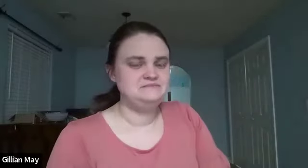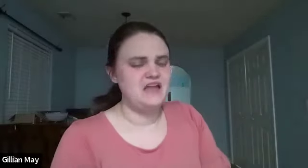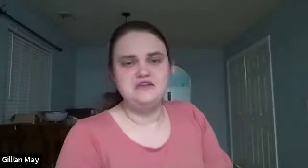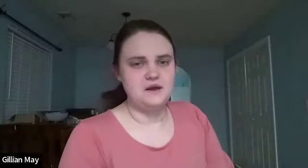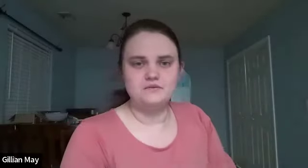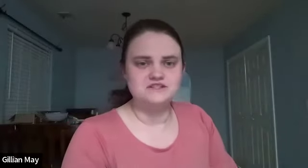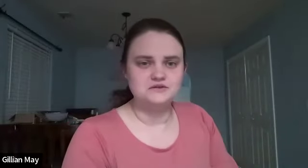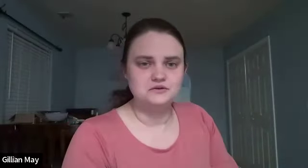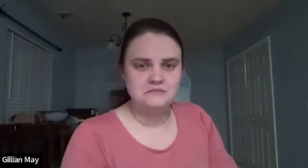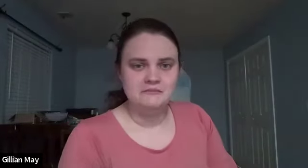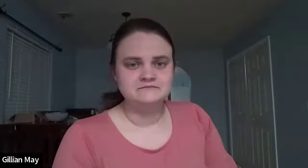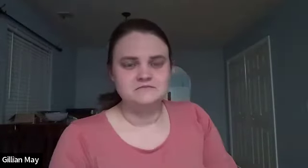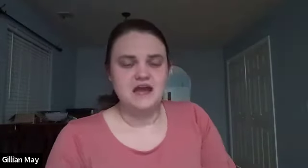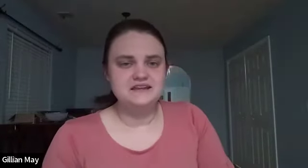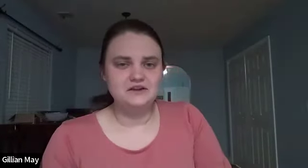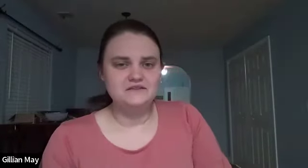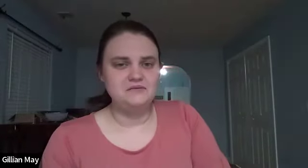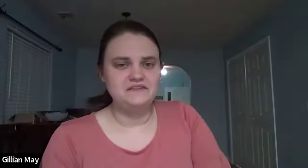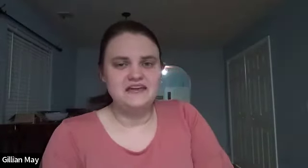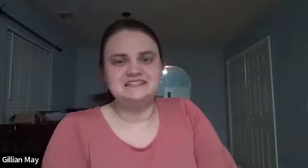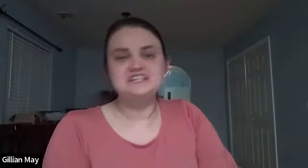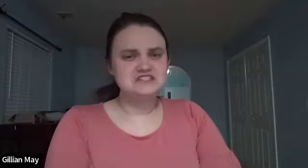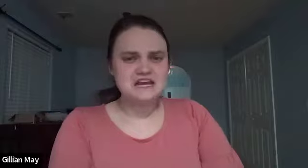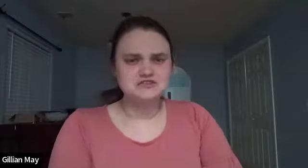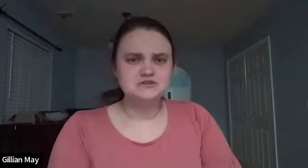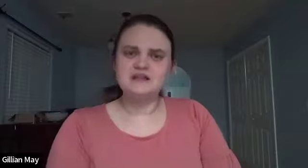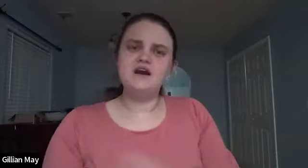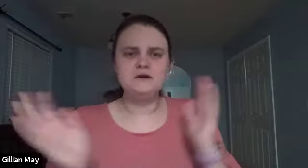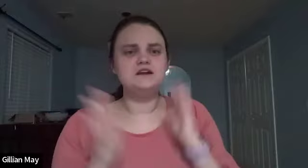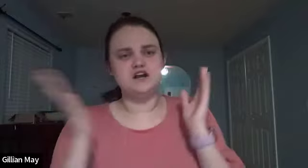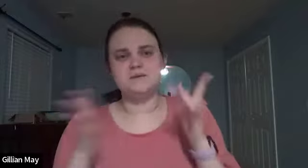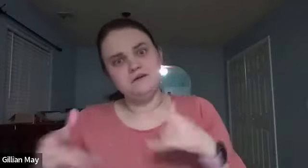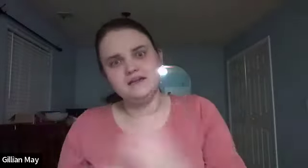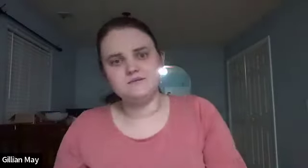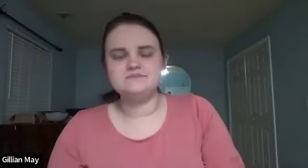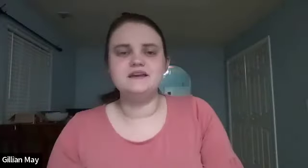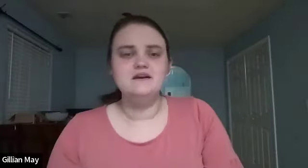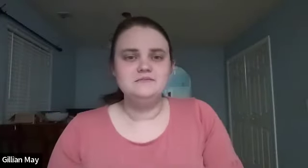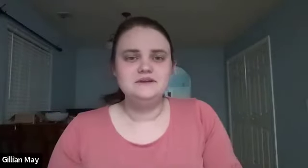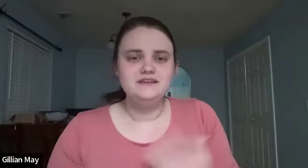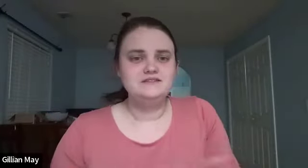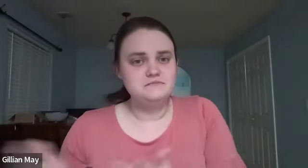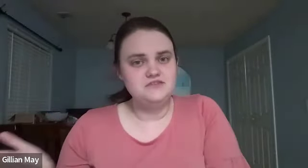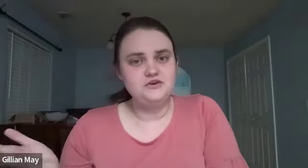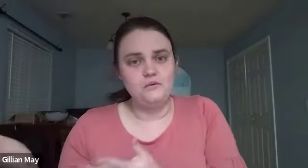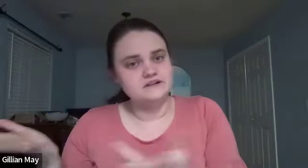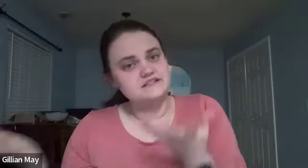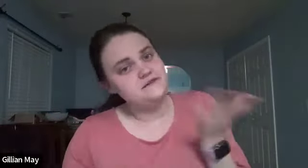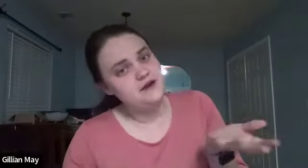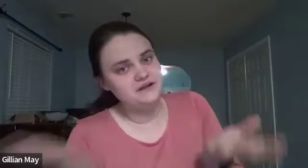I thought that one was so cool. I didn't learn that. Like, they didn't teach us that in school. They're like, oh, we're going to talk about real animals. I'm like, the ones, the fun ones